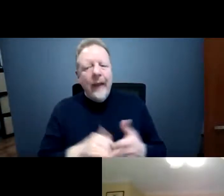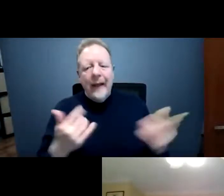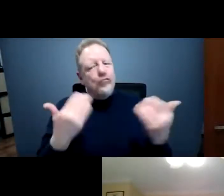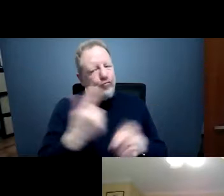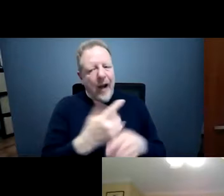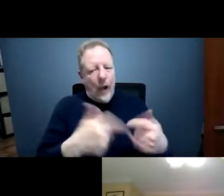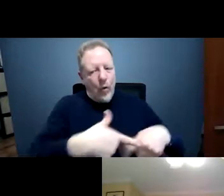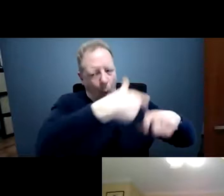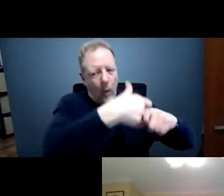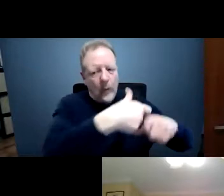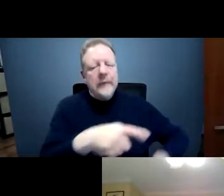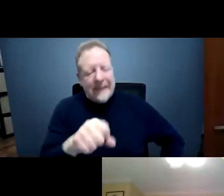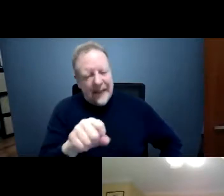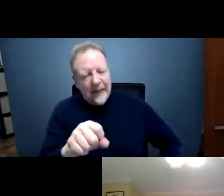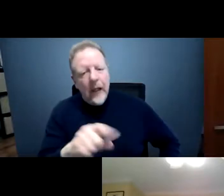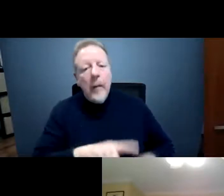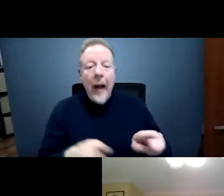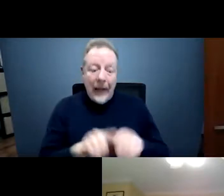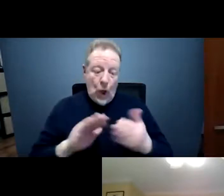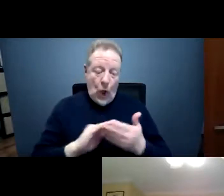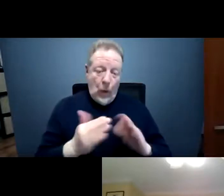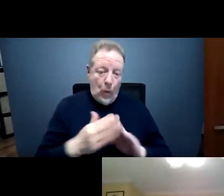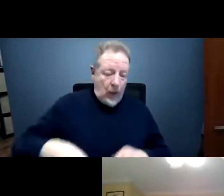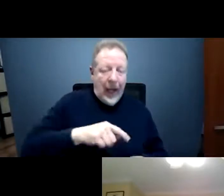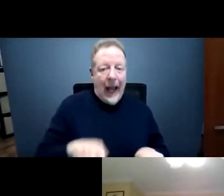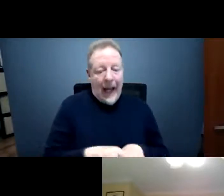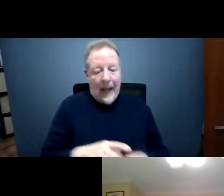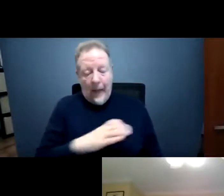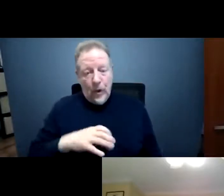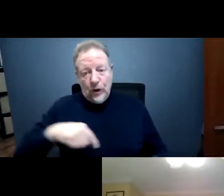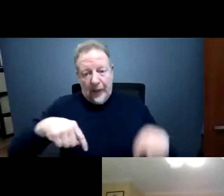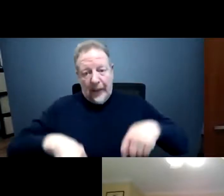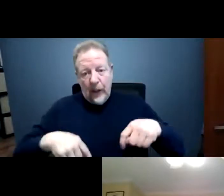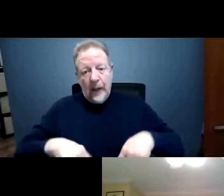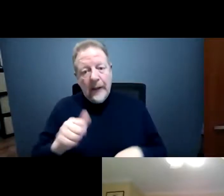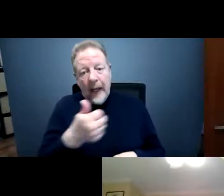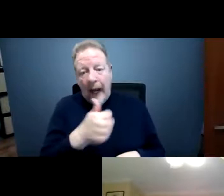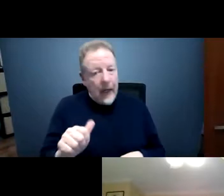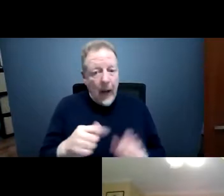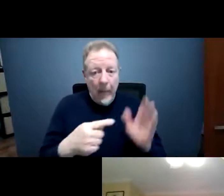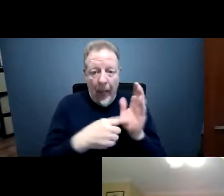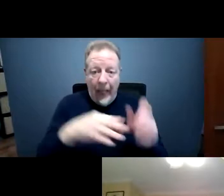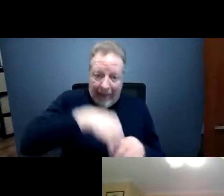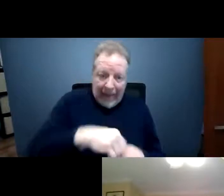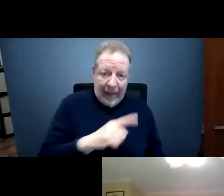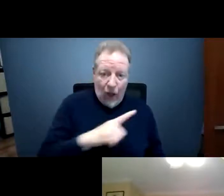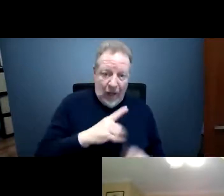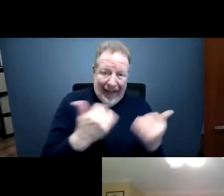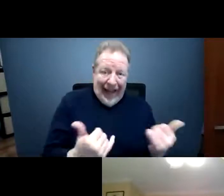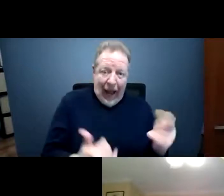like, as a committee and as a commission, if there's any bills and legislation that we as the deaf